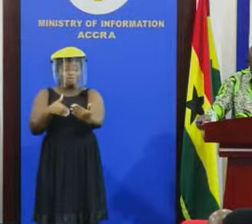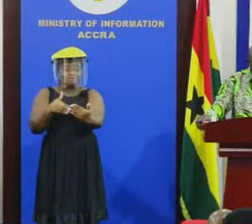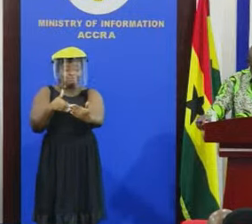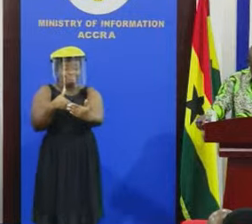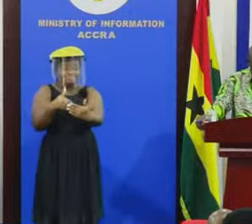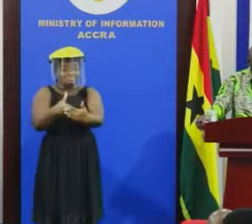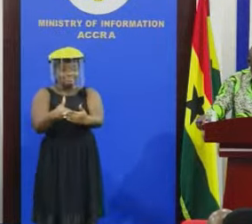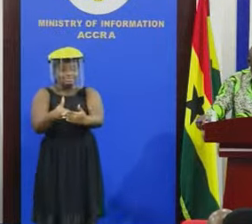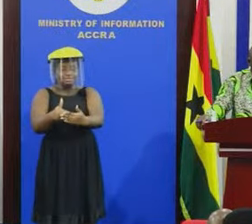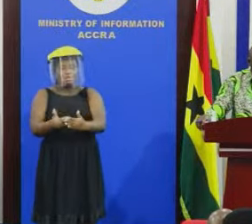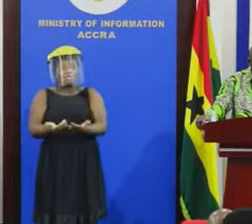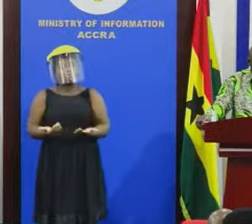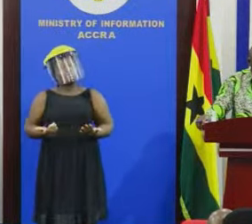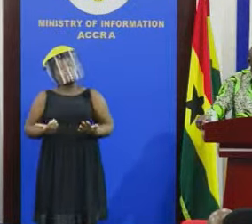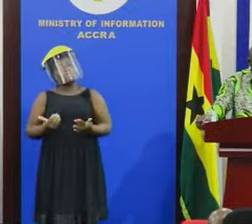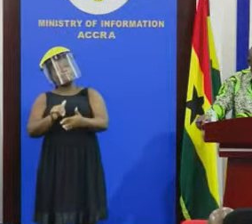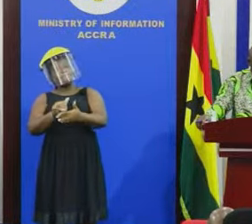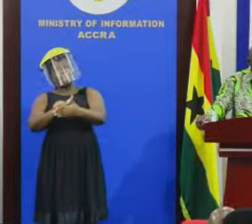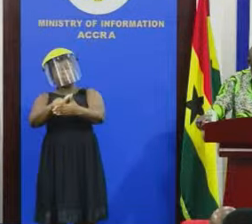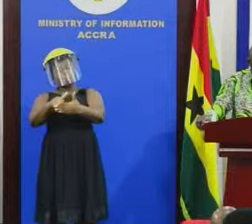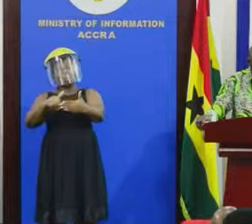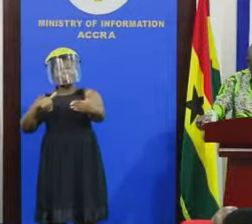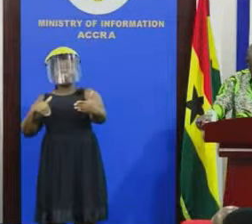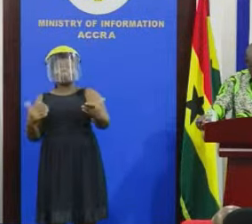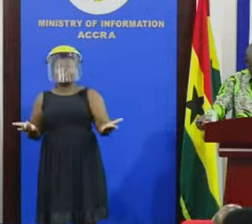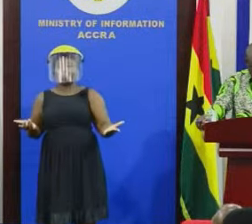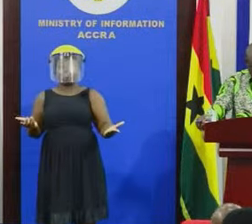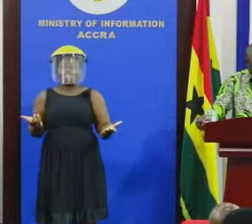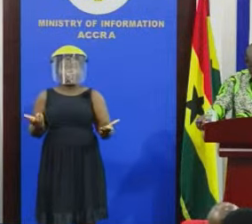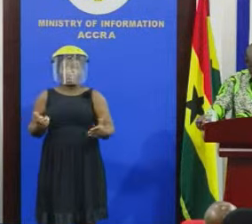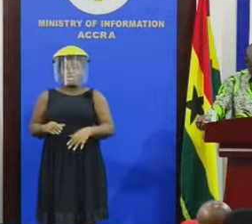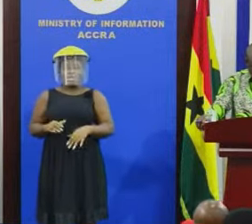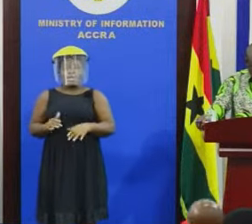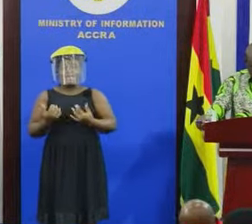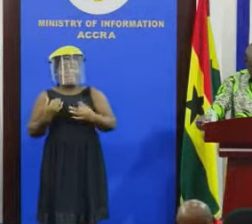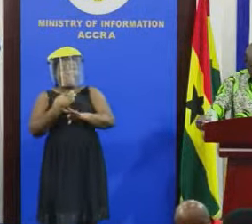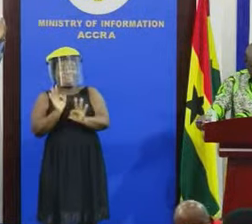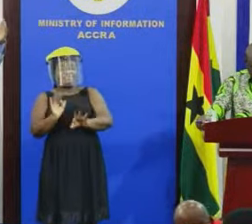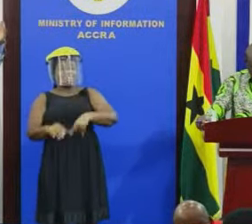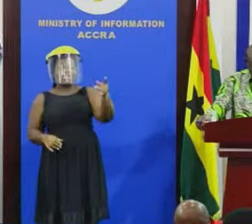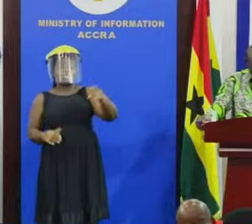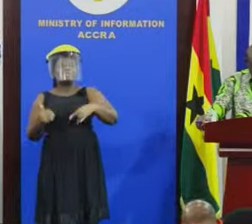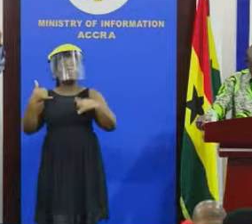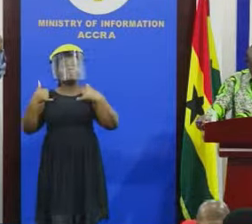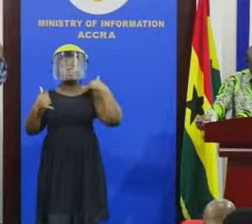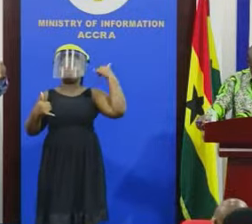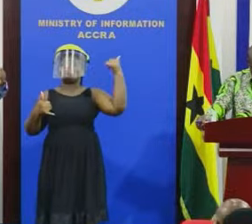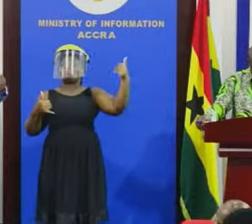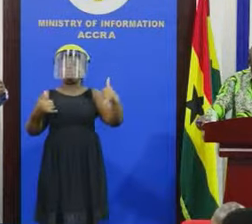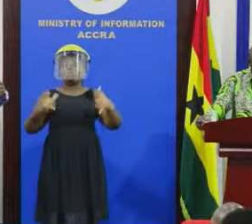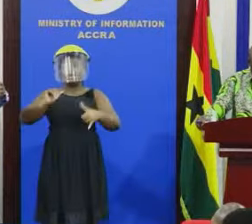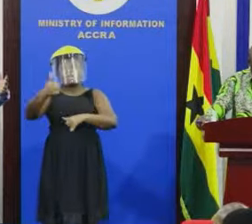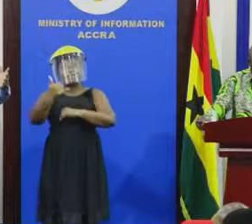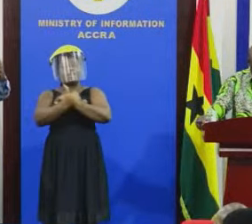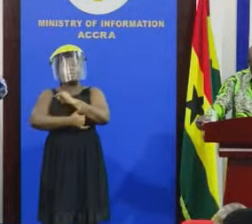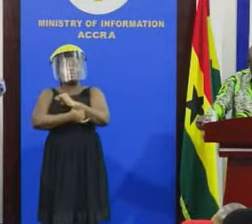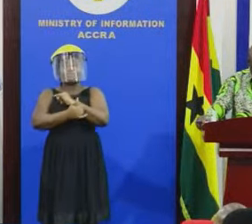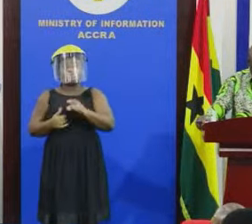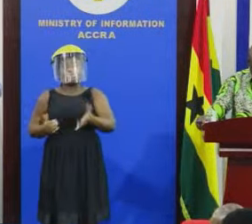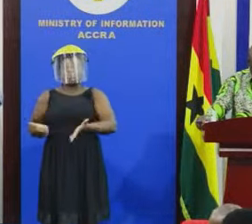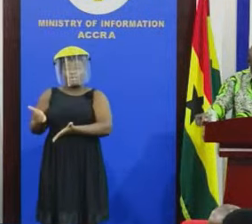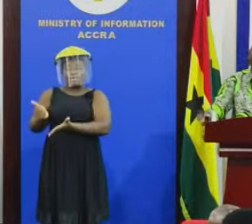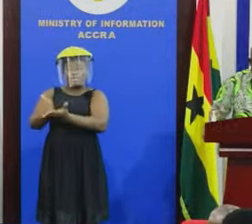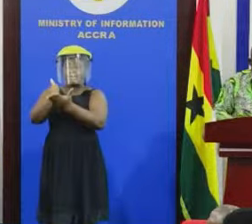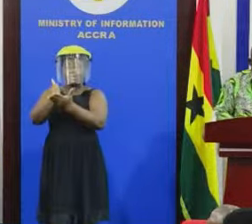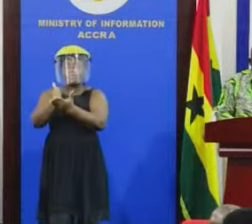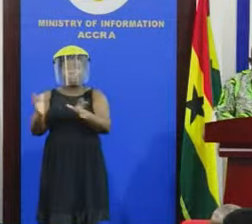territorial waters, you are compelled to retreat. And then they have a field day. By the time you call neighboring countries to